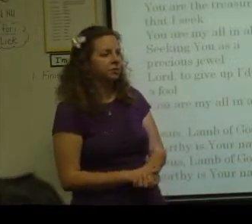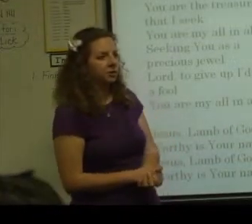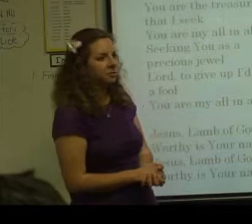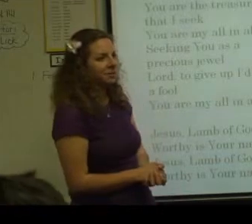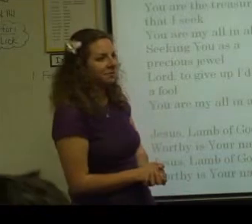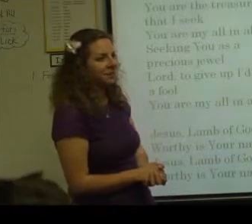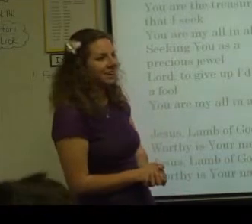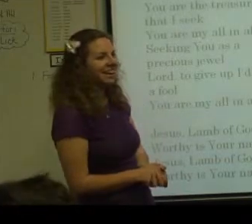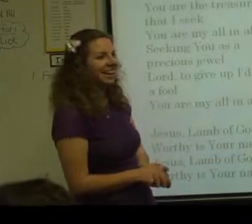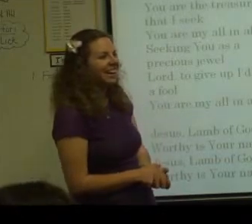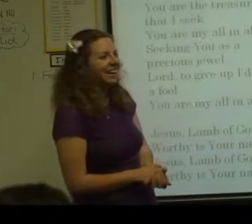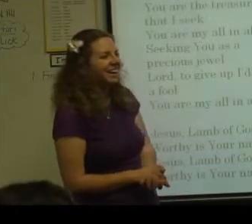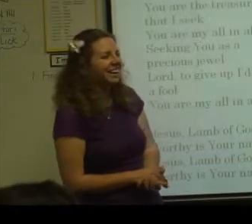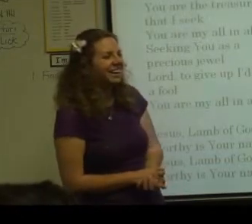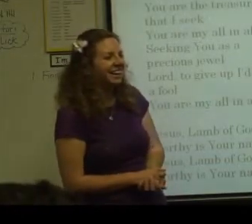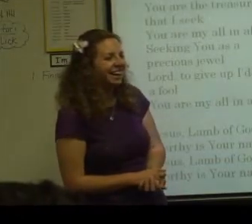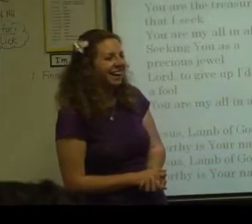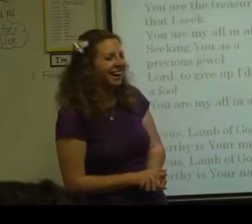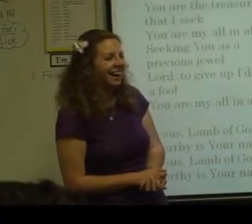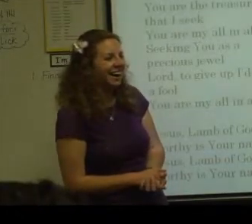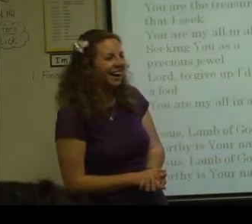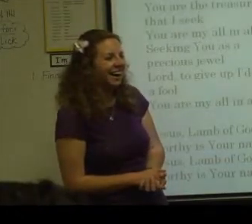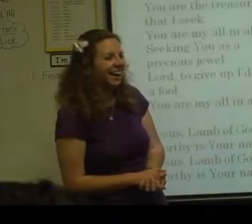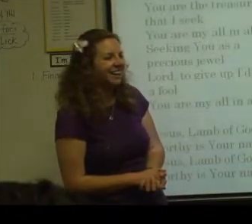Do that one more time. That's kinda wrong.